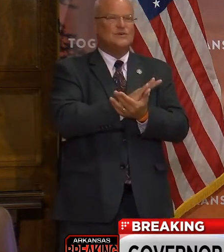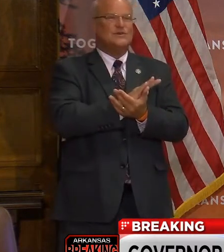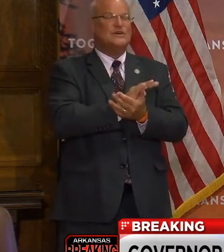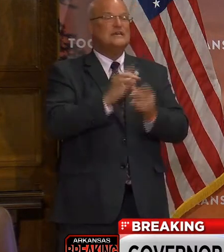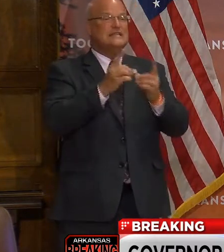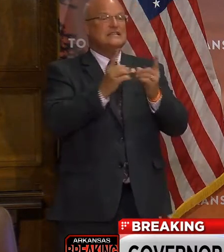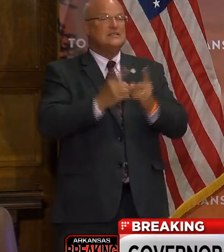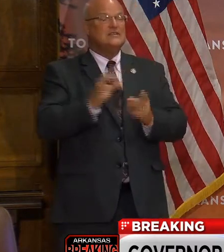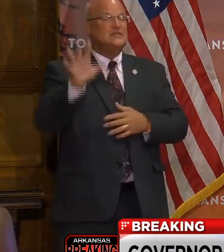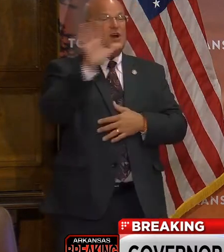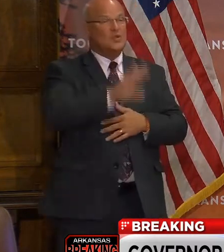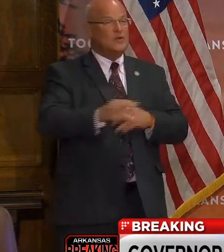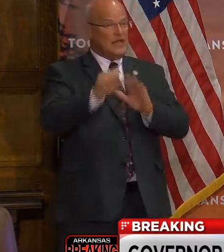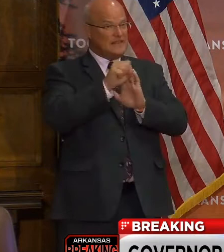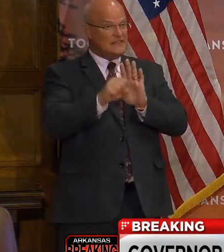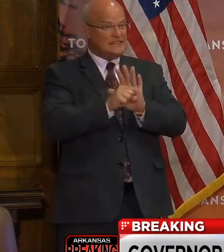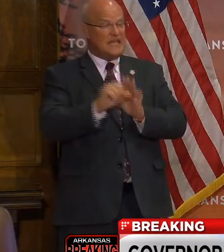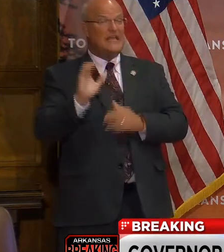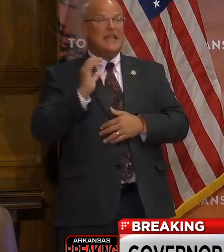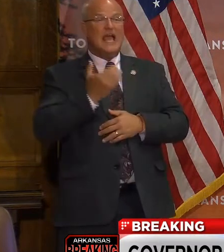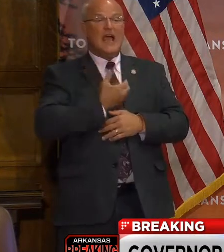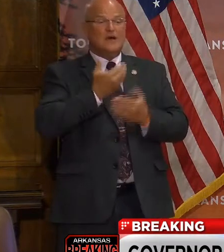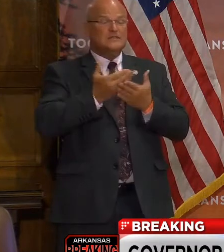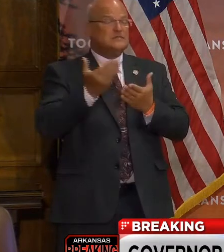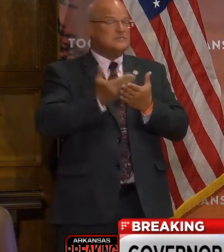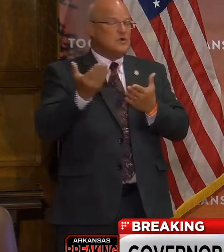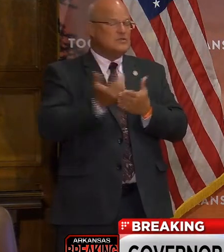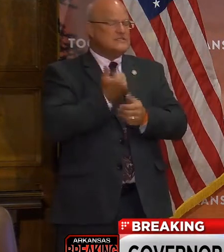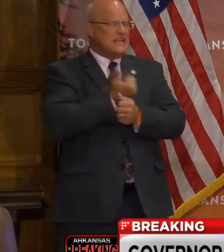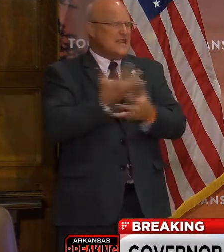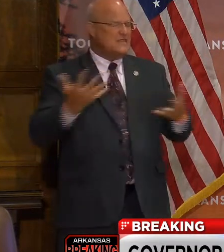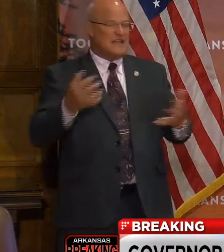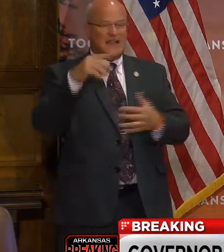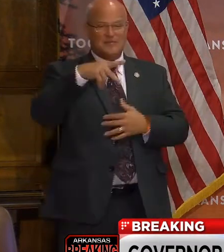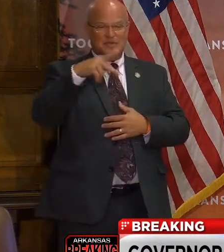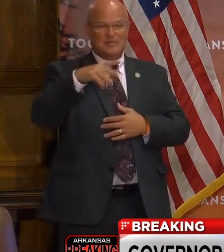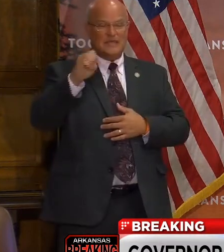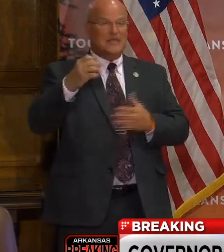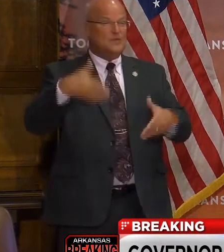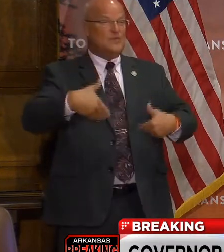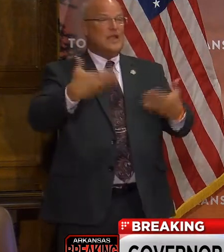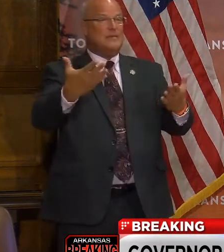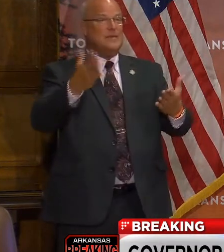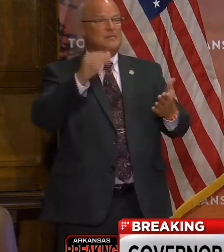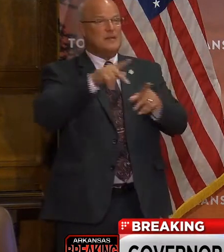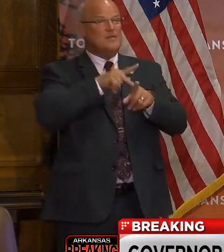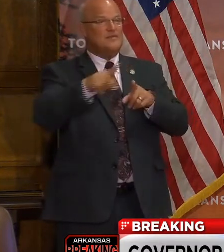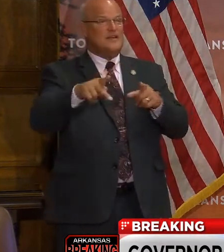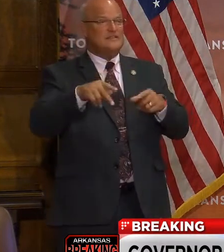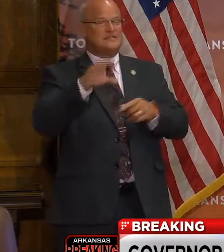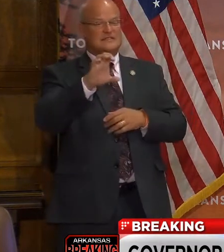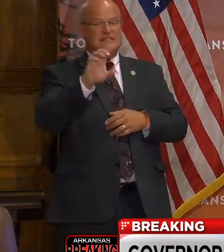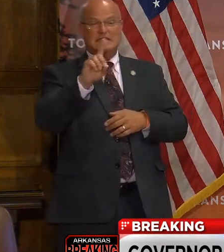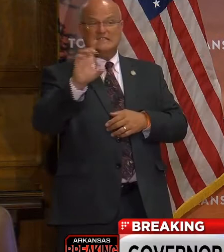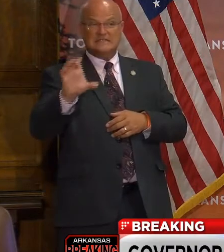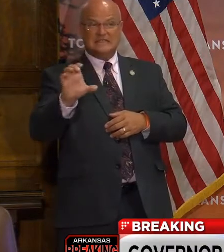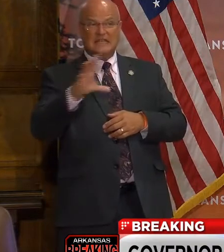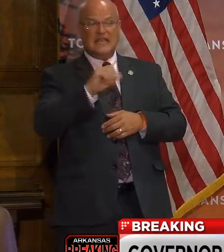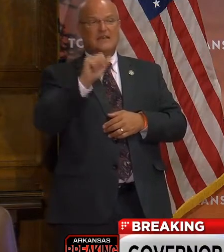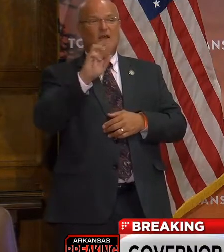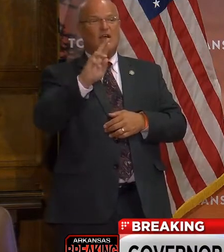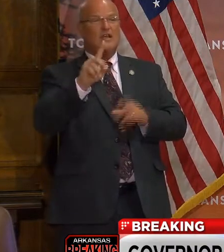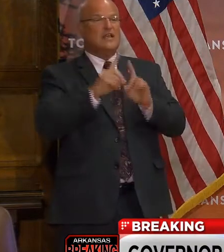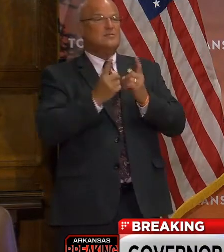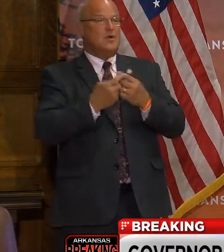across the state, ours has purchased every kind of PPE recommended by professionals at the CDC and the